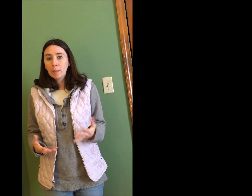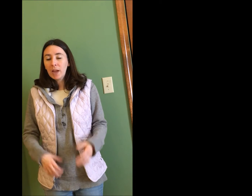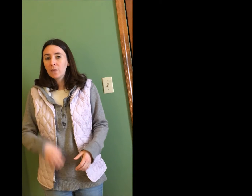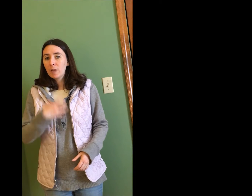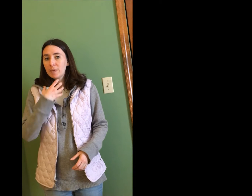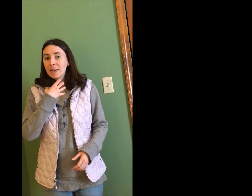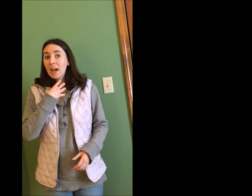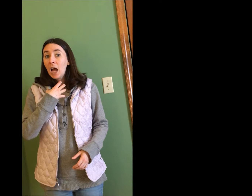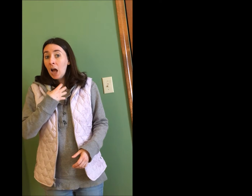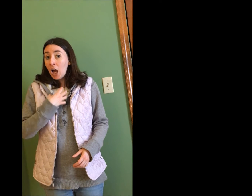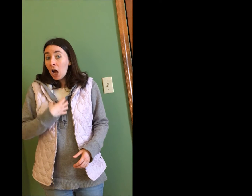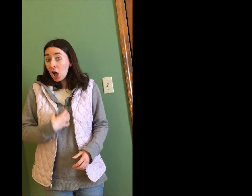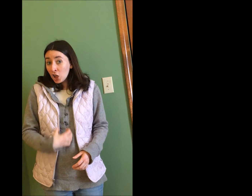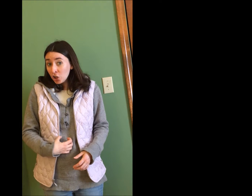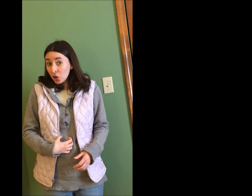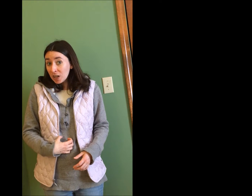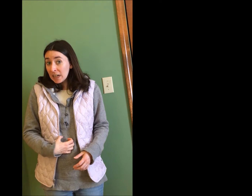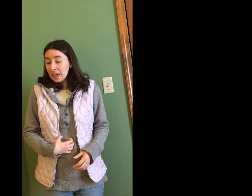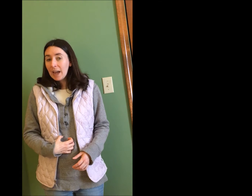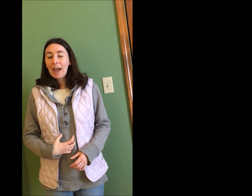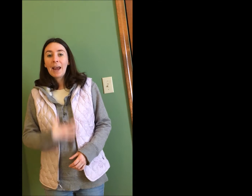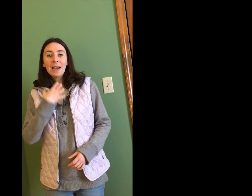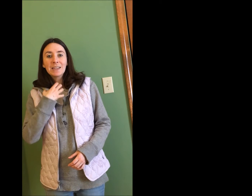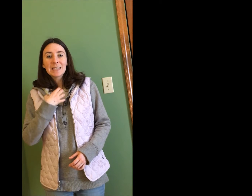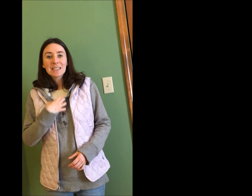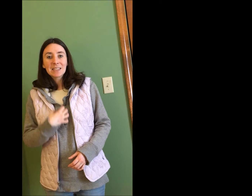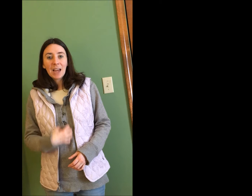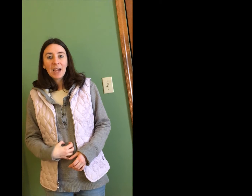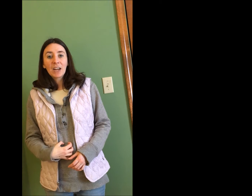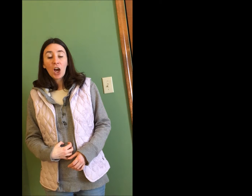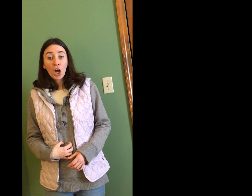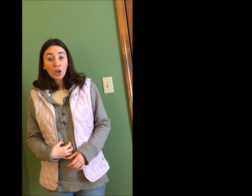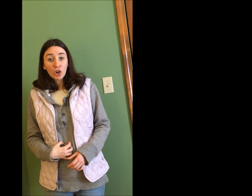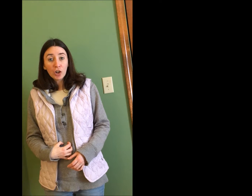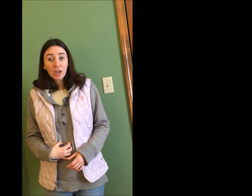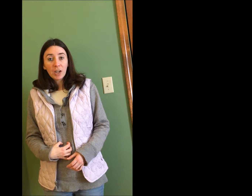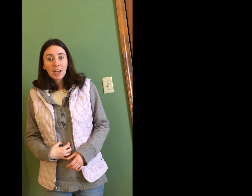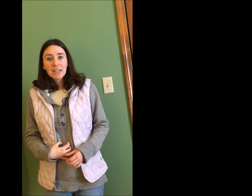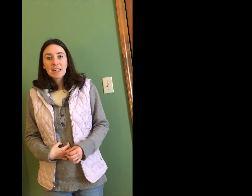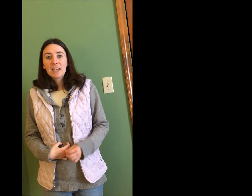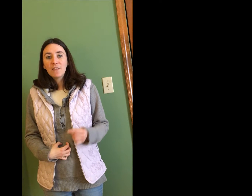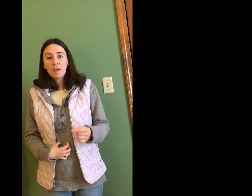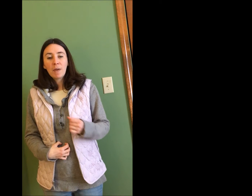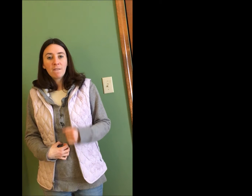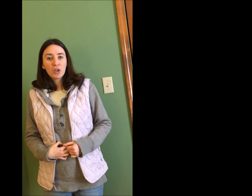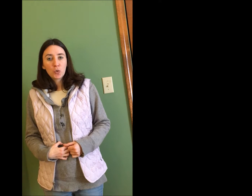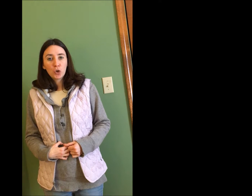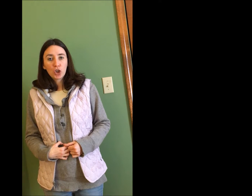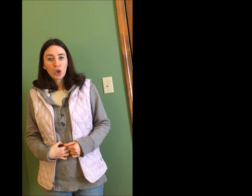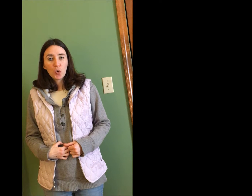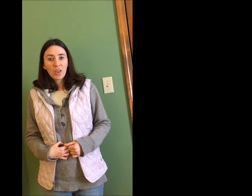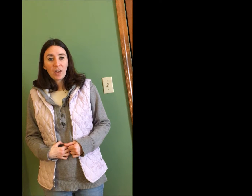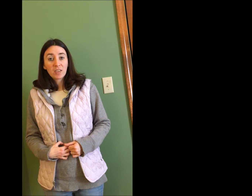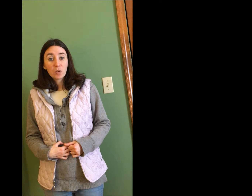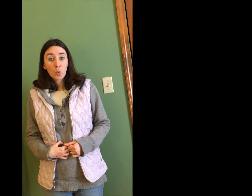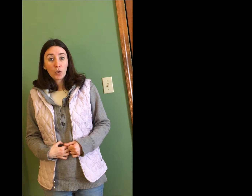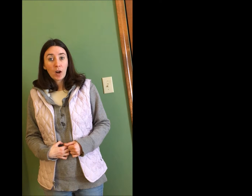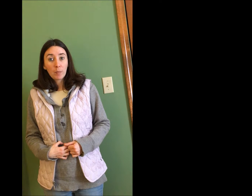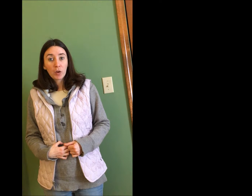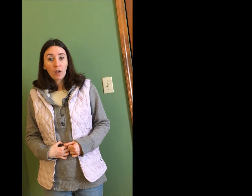blank for them to say hungry, and I can sign hungry to give them that visual cue that that's the word that I'm looking